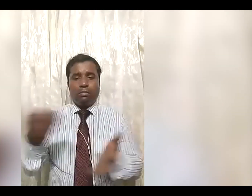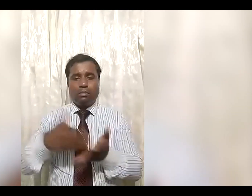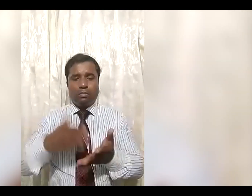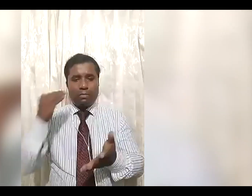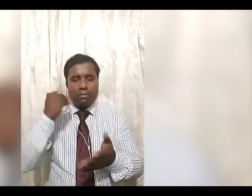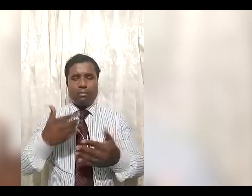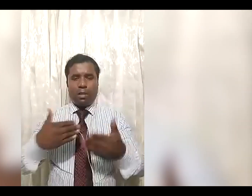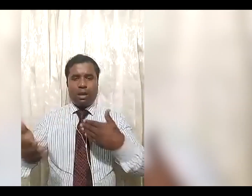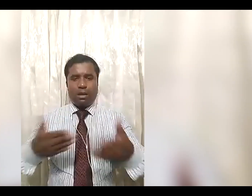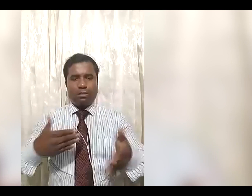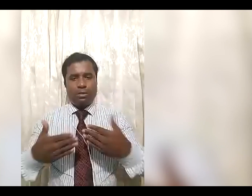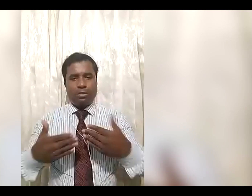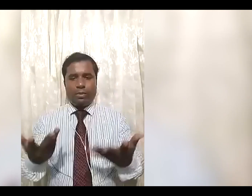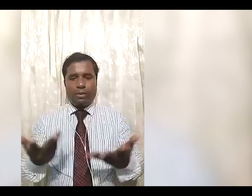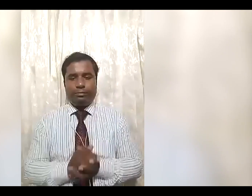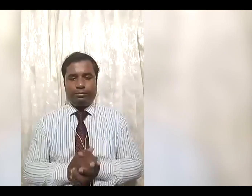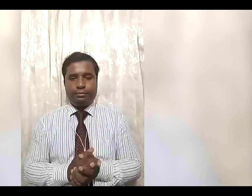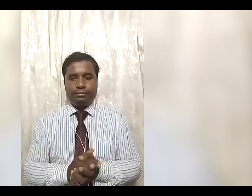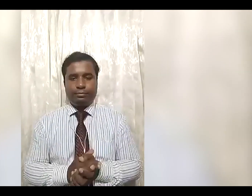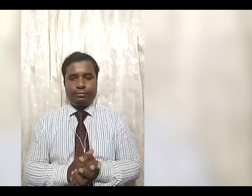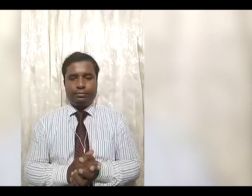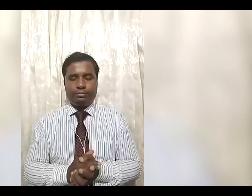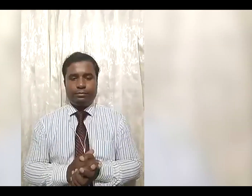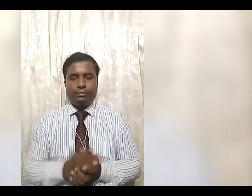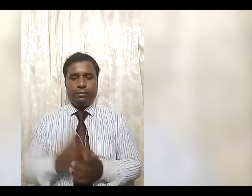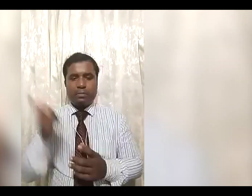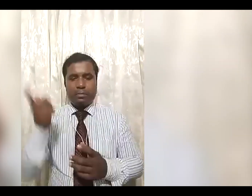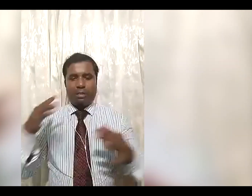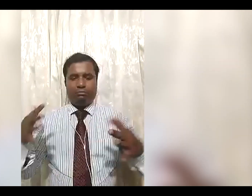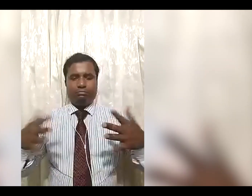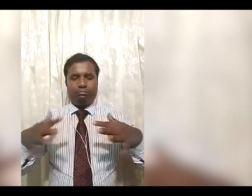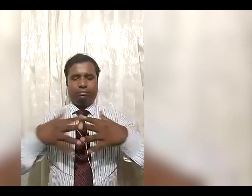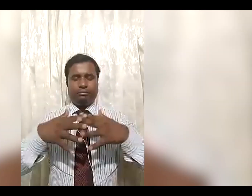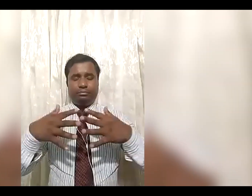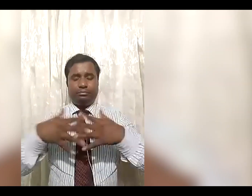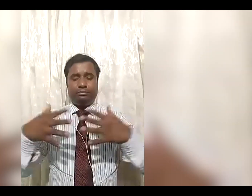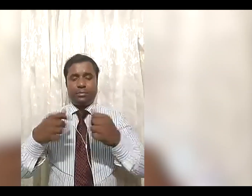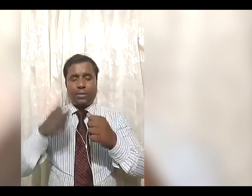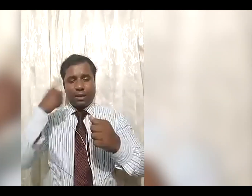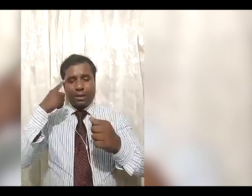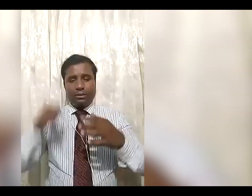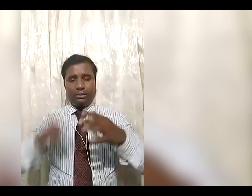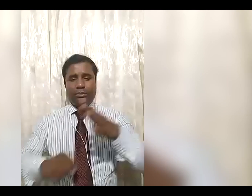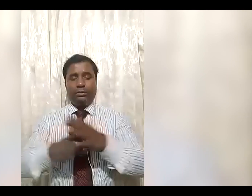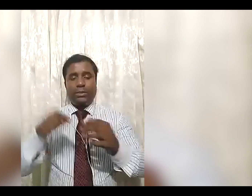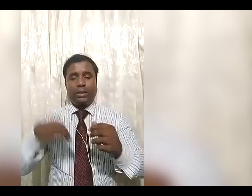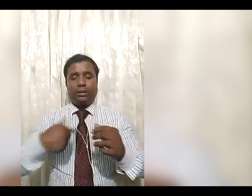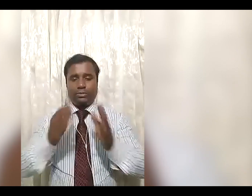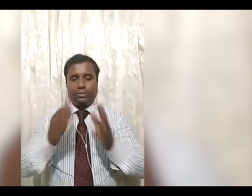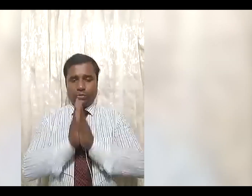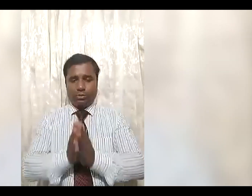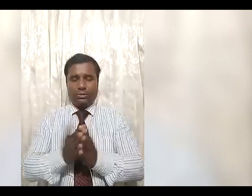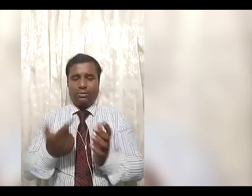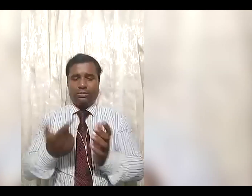discrimination. If we work together, there is a way. So I also request